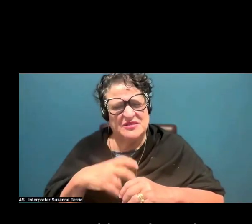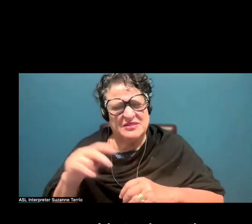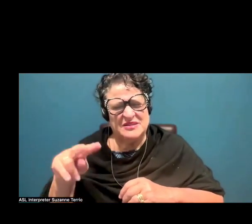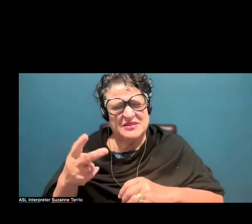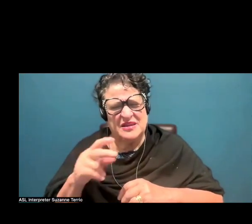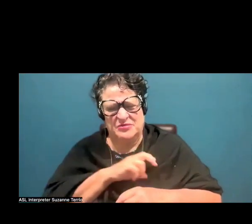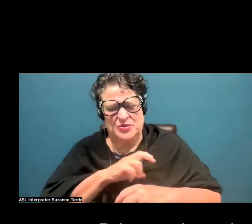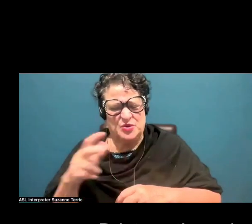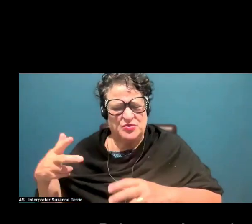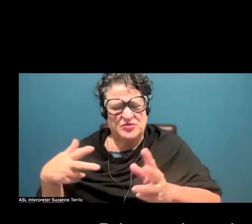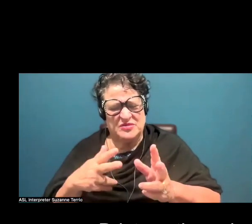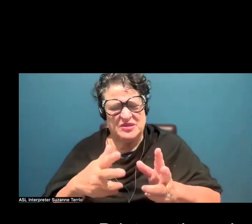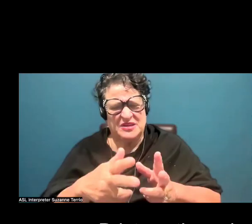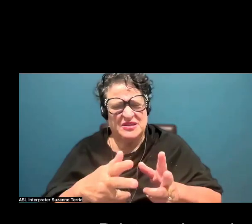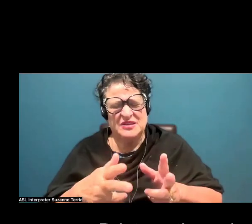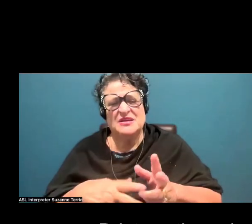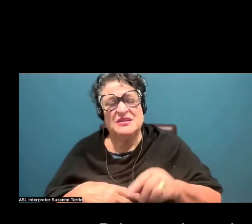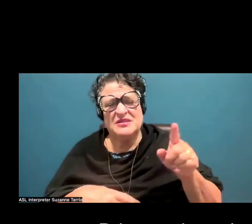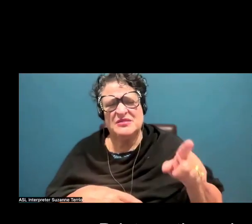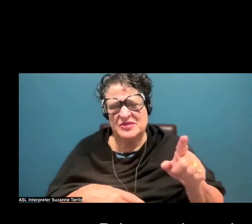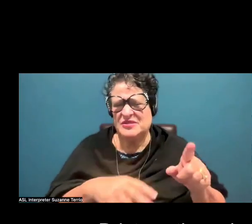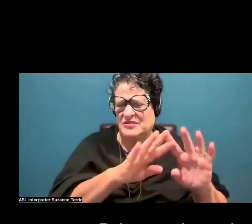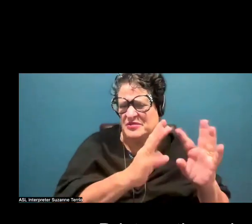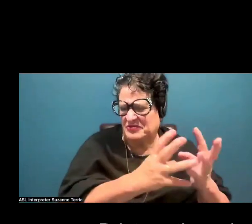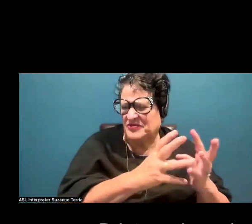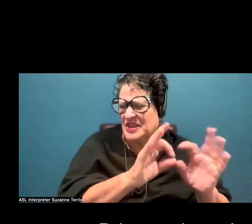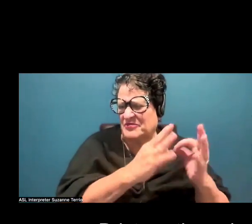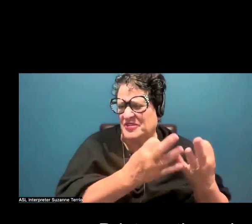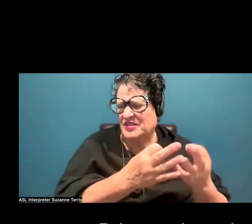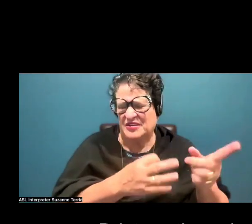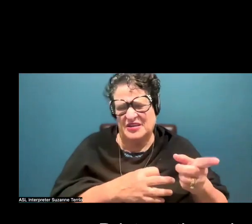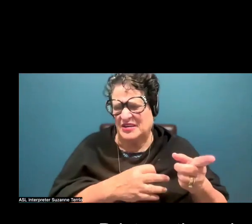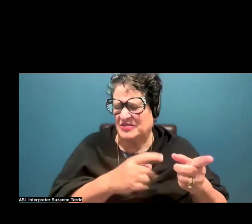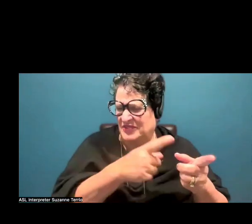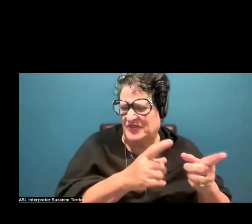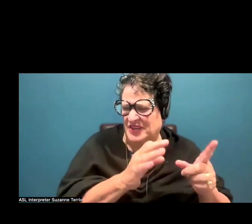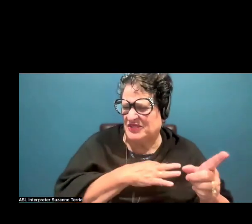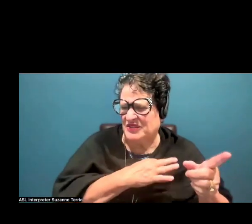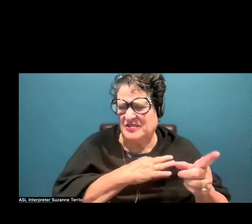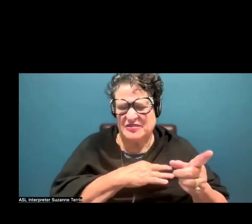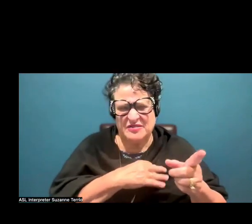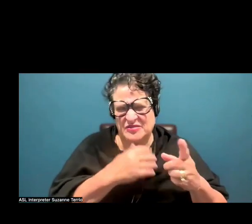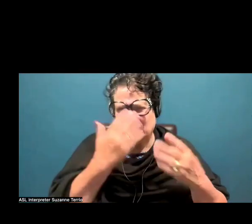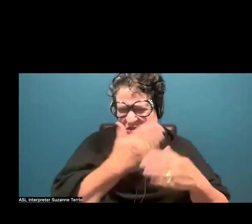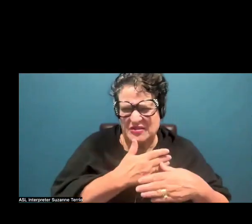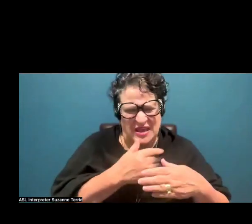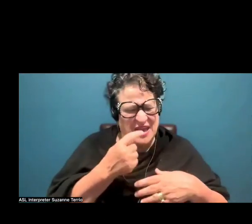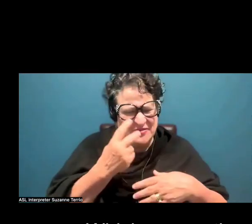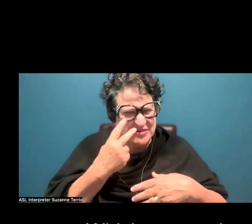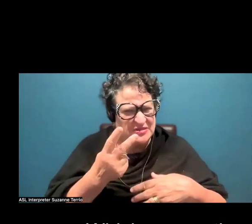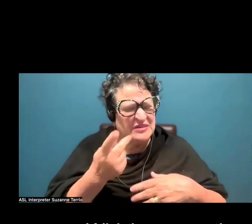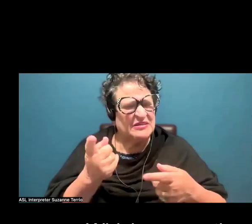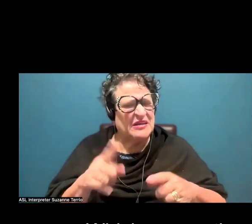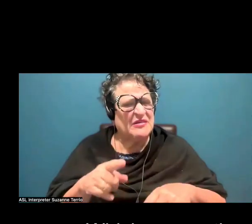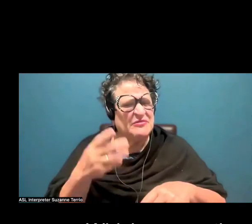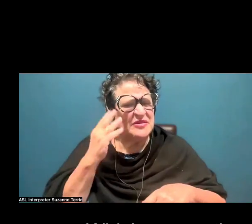moving too. Mrs. Bristow, the volunteers, their faces ashen and their eyes wide. I've seen all this before, haven't I? Which